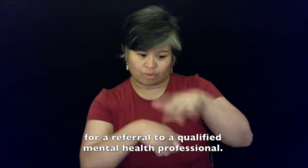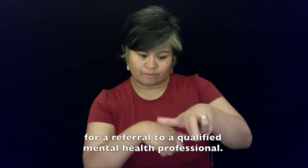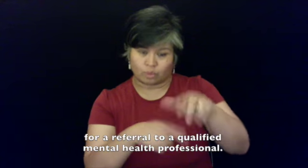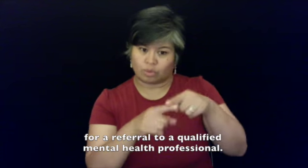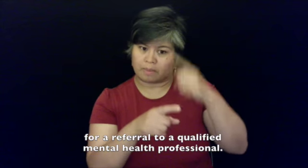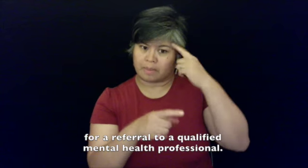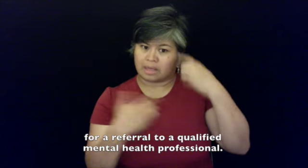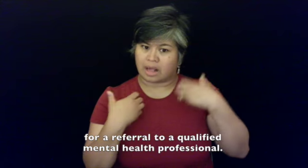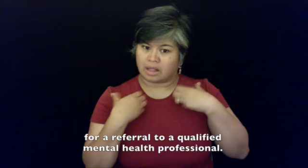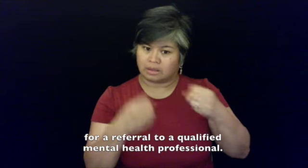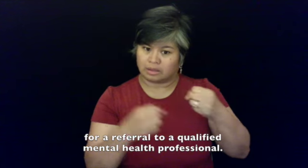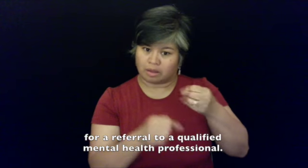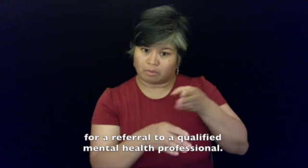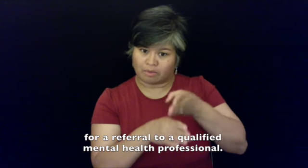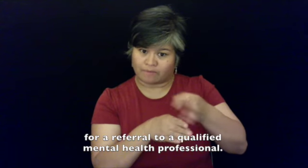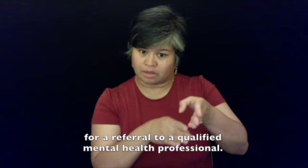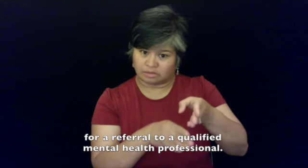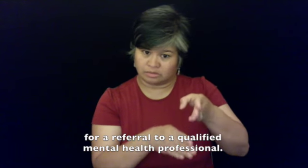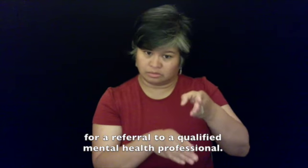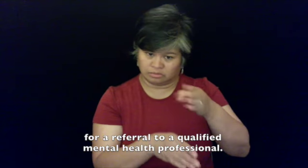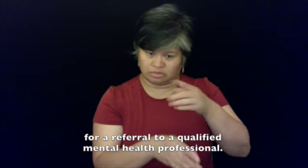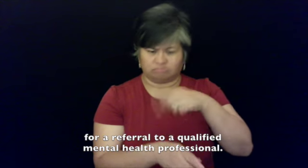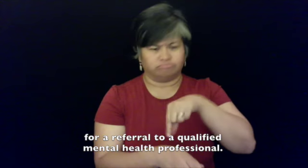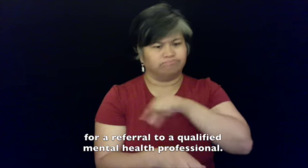for a referral to a qualified mental health professional.